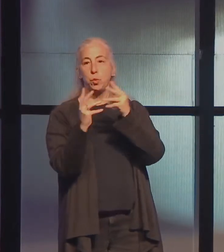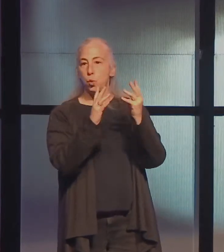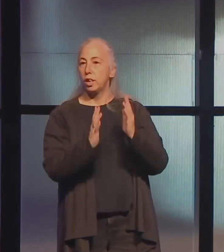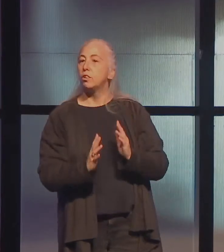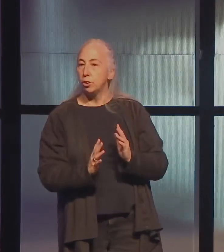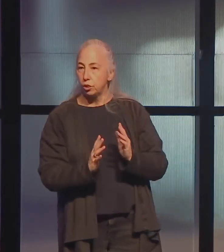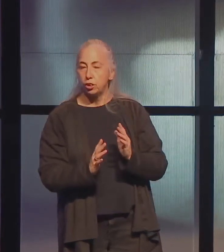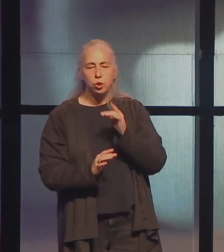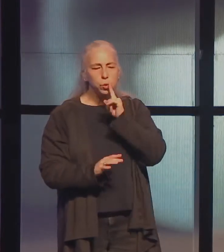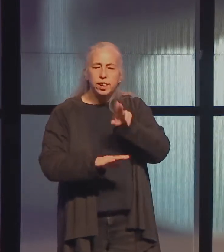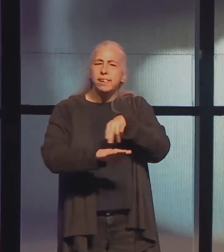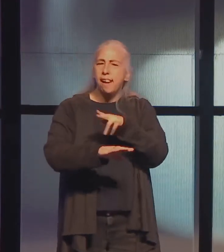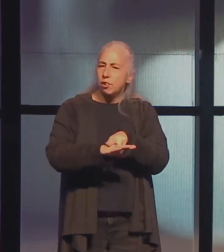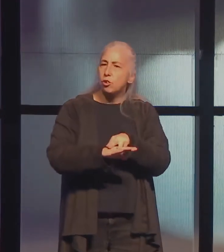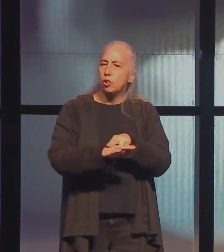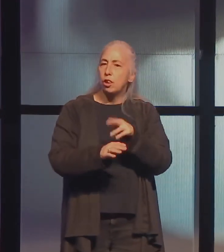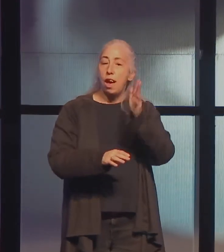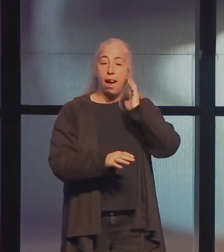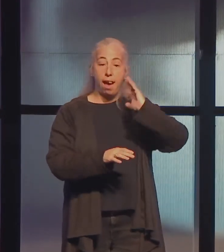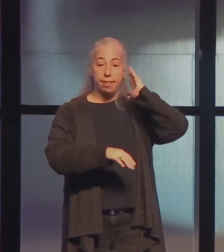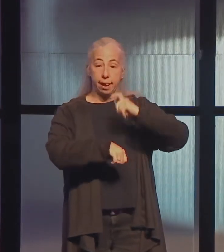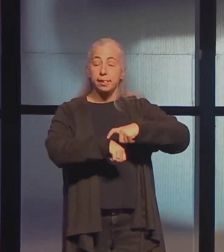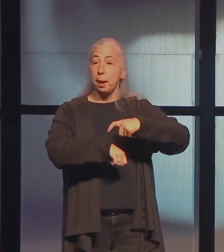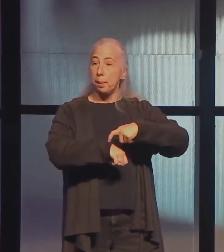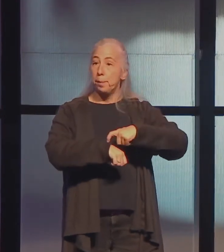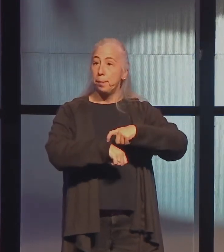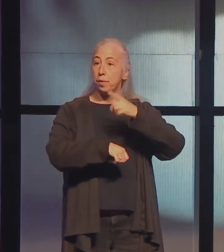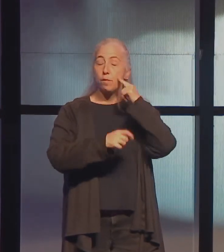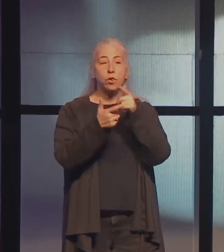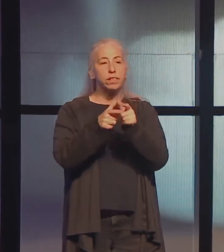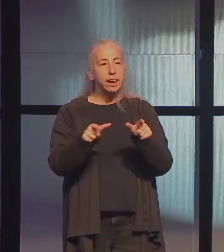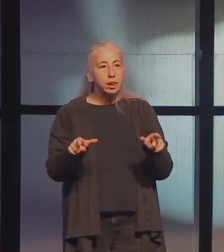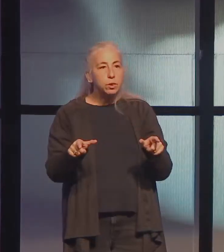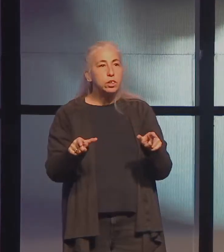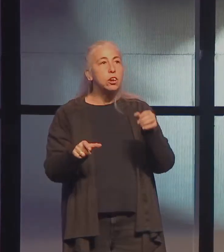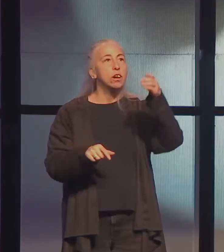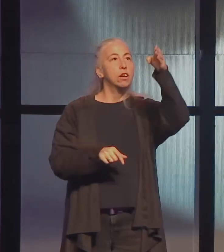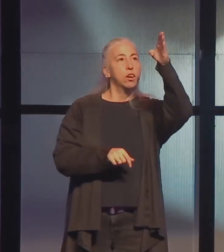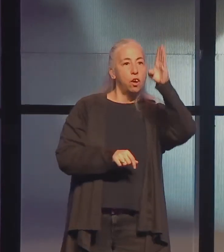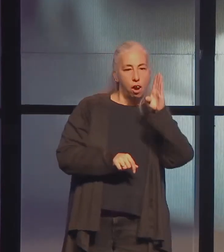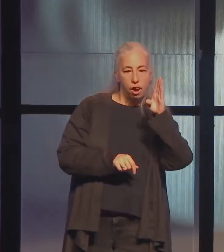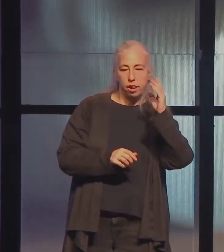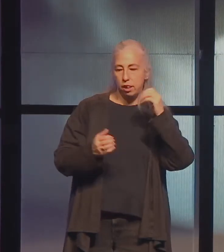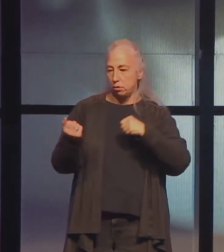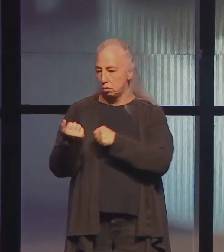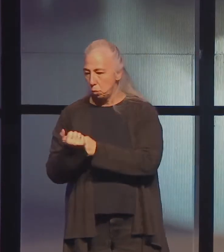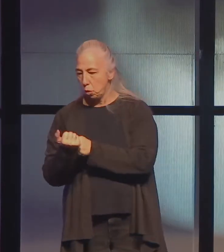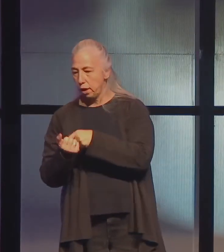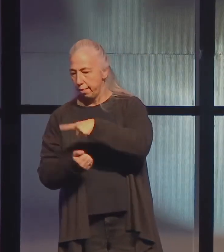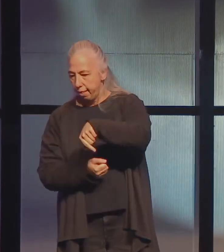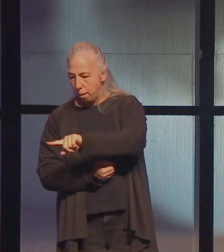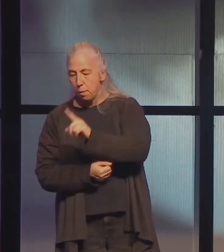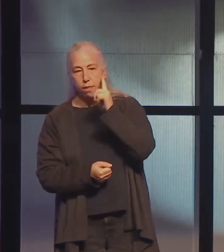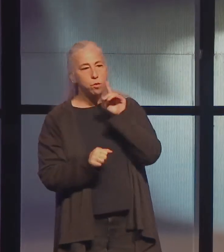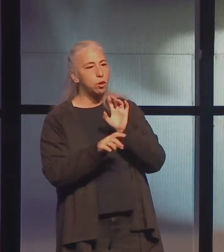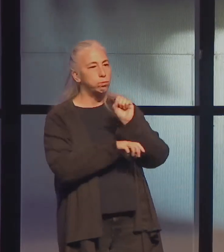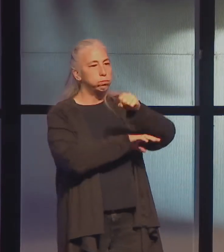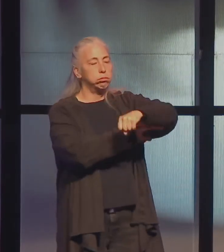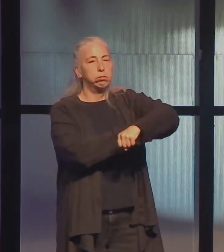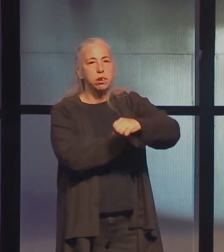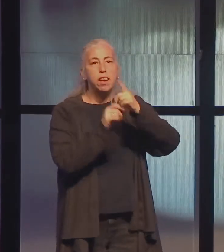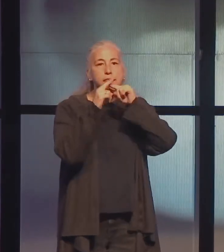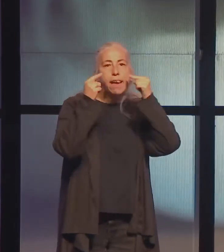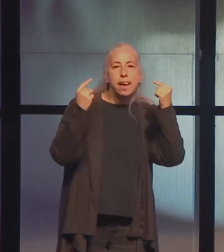very natural for that, and it was very natural to think of God being with them to overcome the enemy,